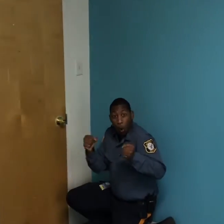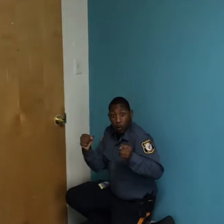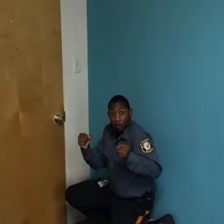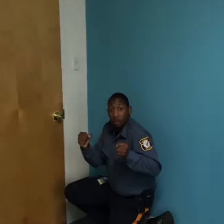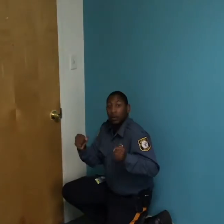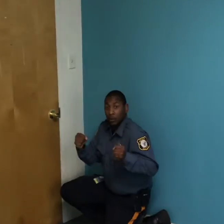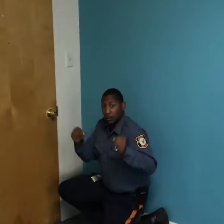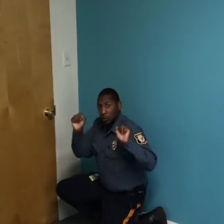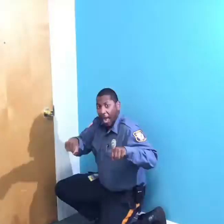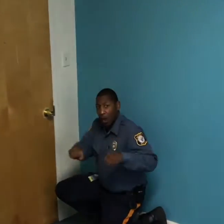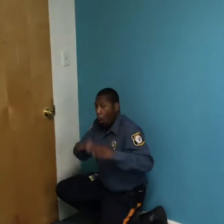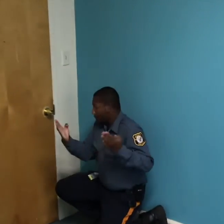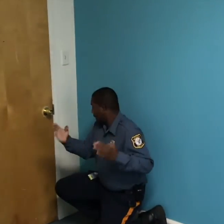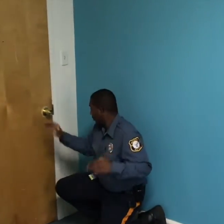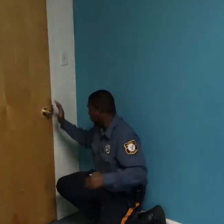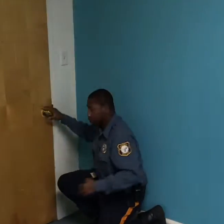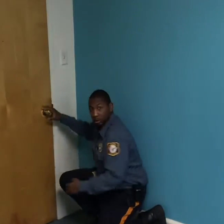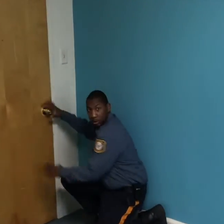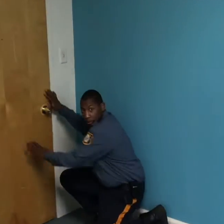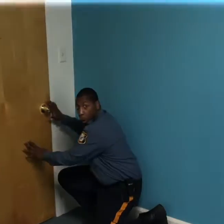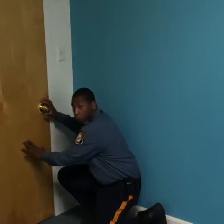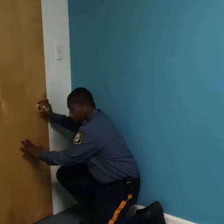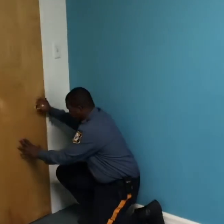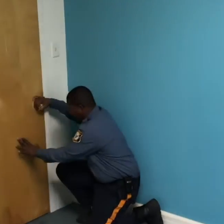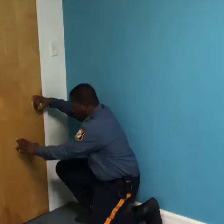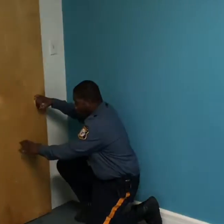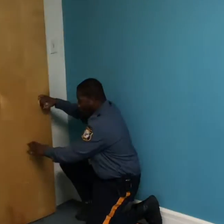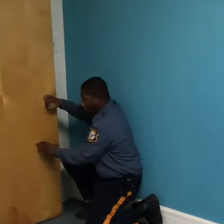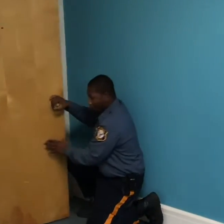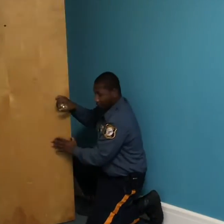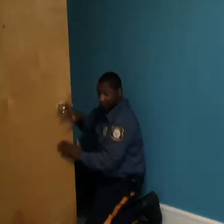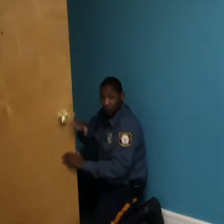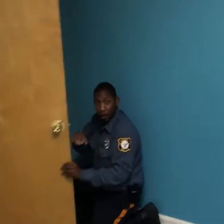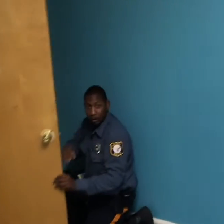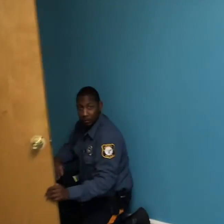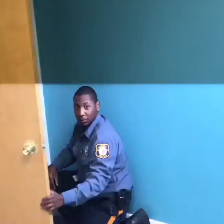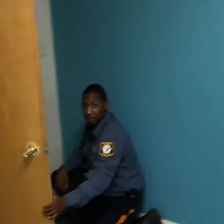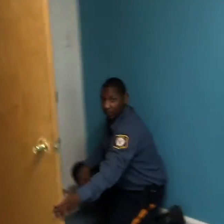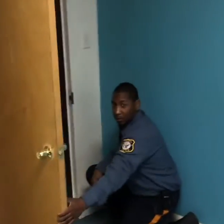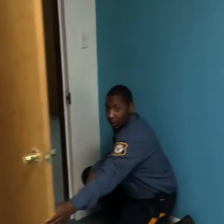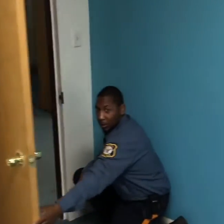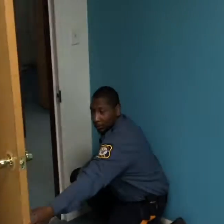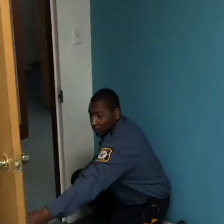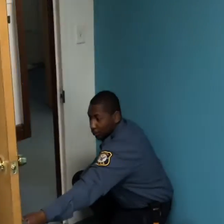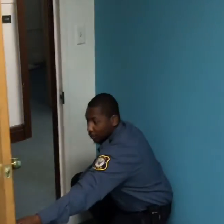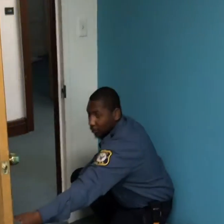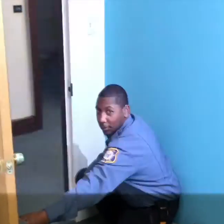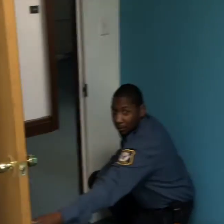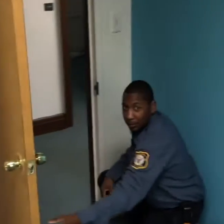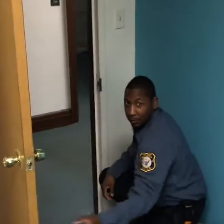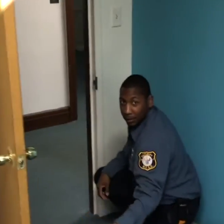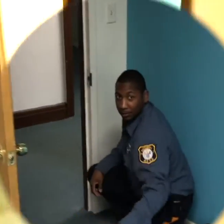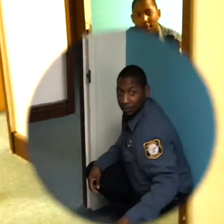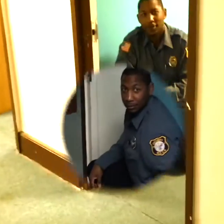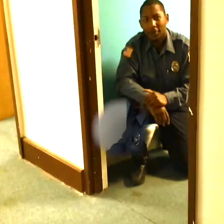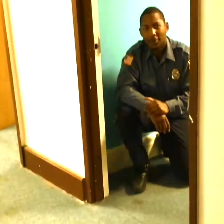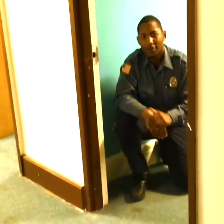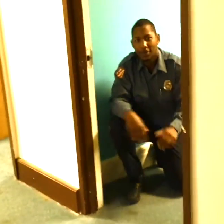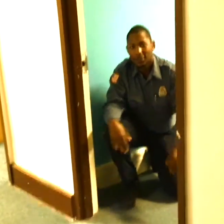Okay, now if you feel the door and it's cold, you can open the door. You make sure it feels cold. You can open the door.